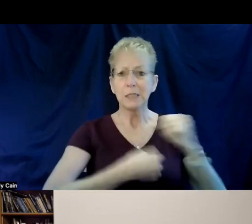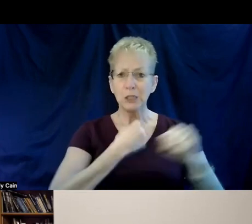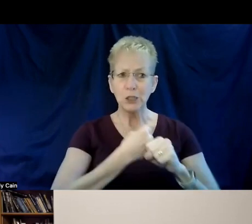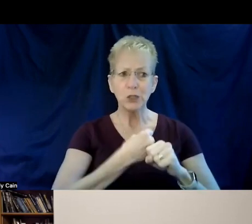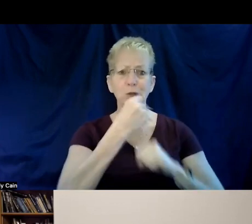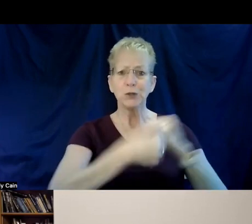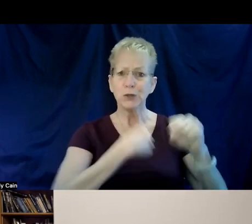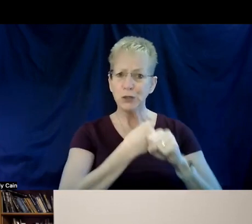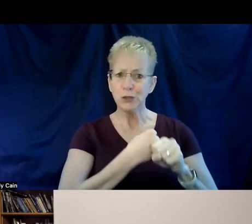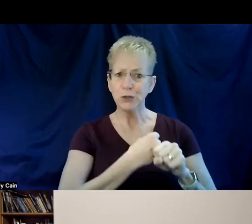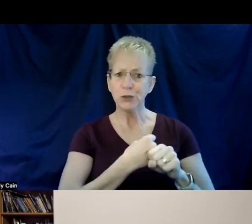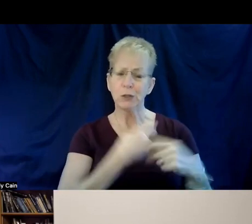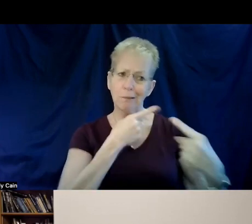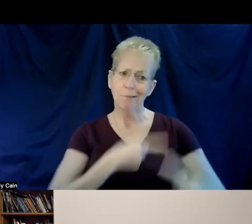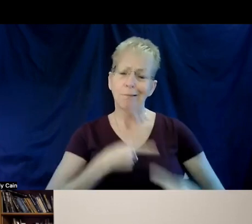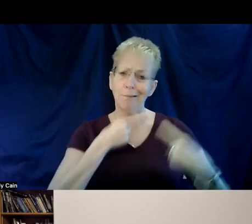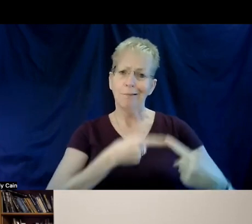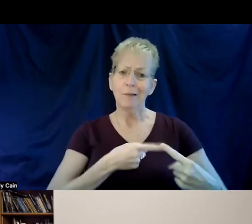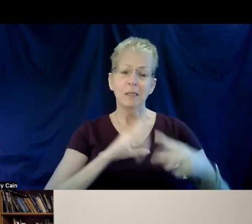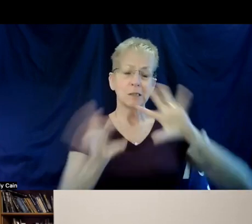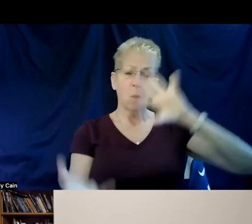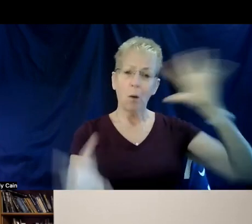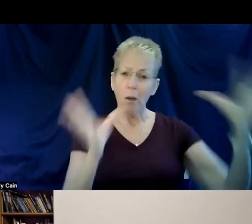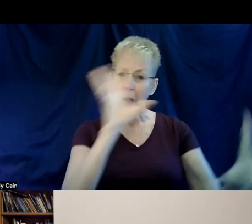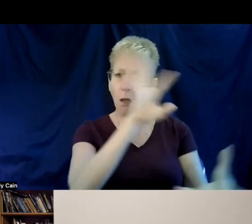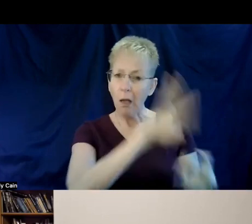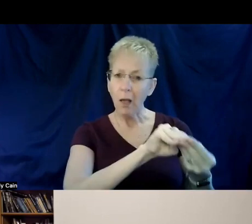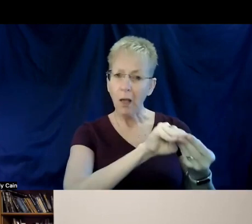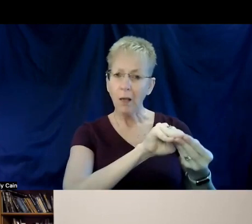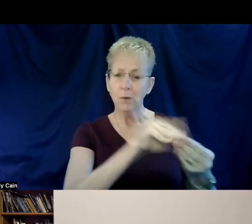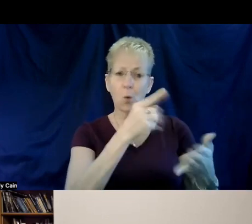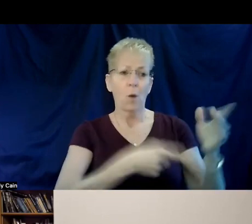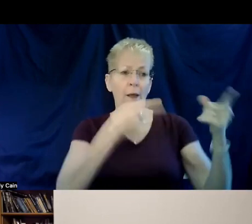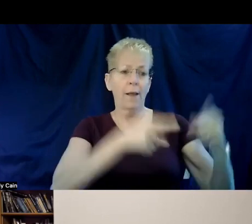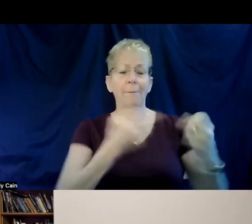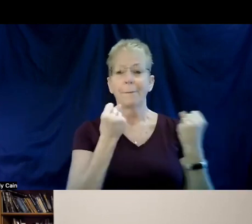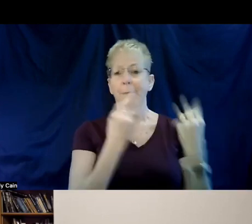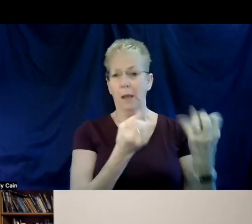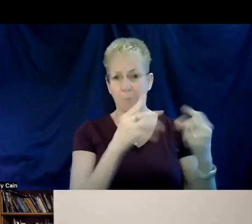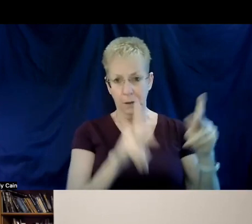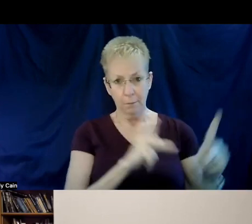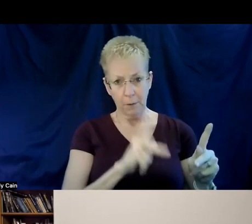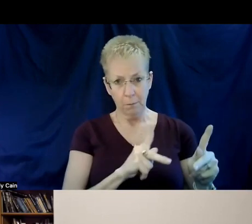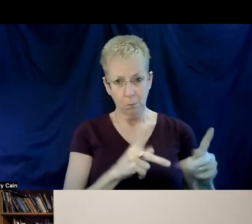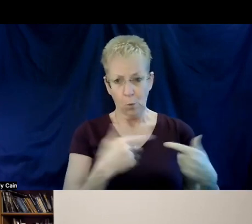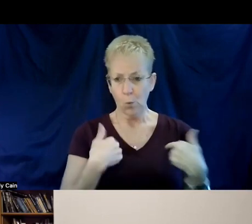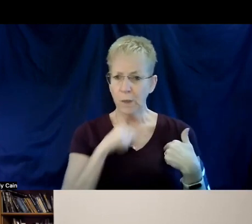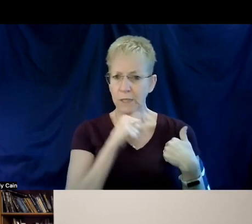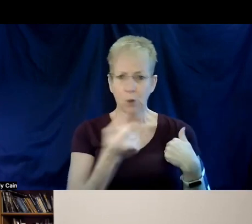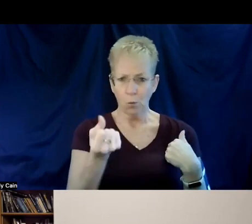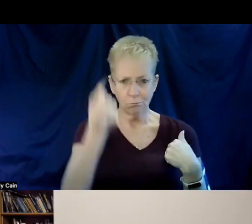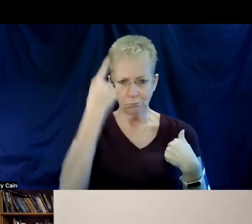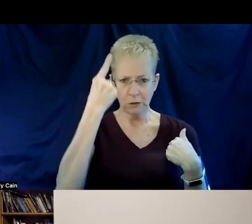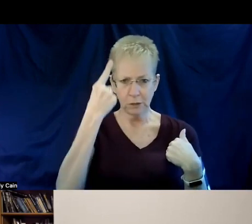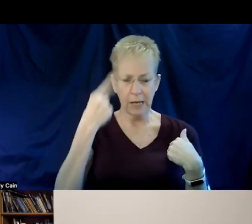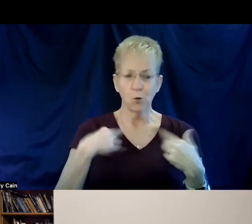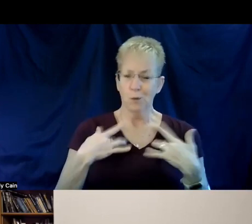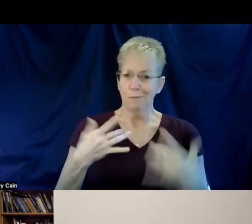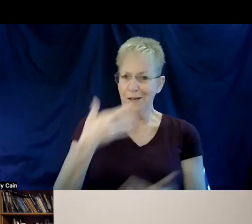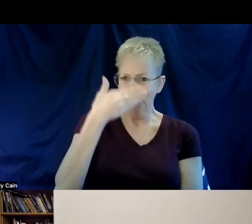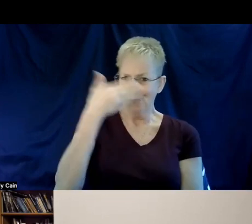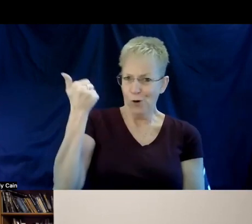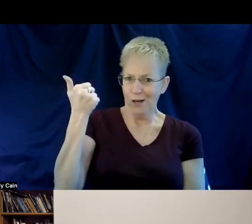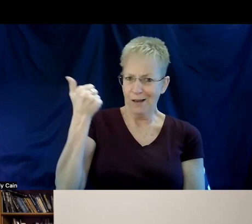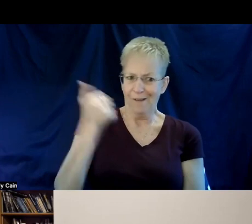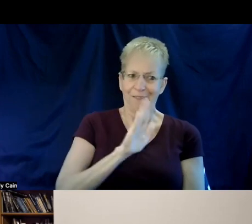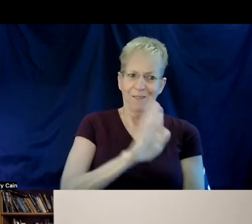think that the totality of what happened to so many people is, I think we tend to forget that in